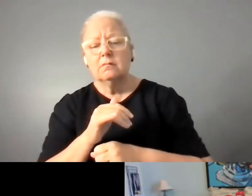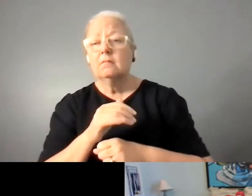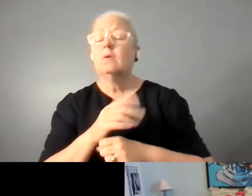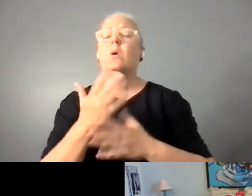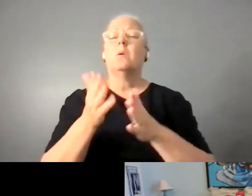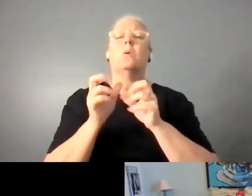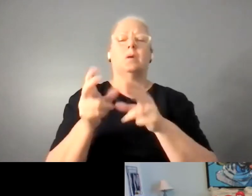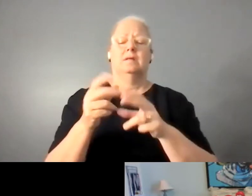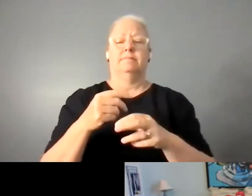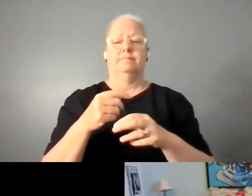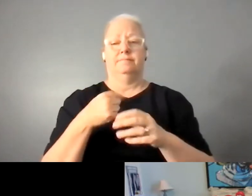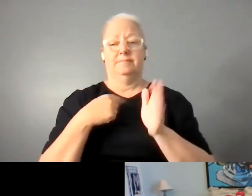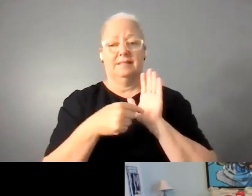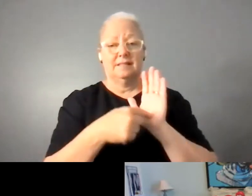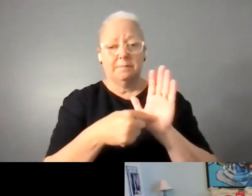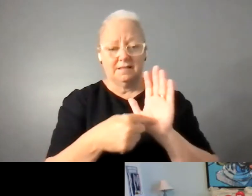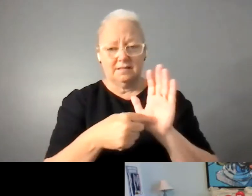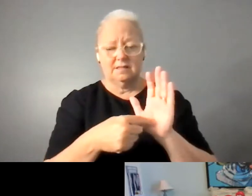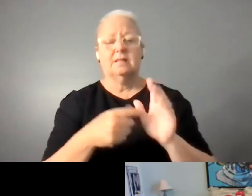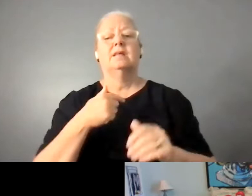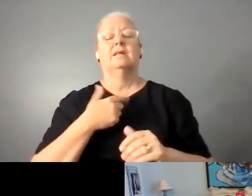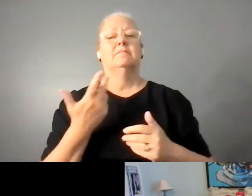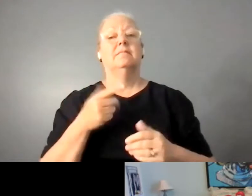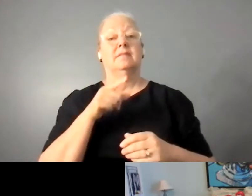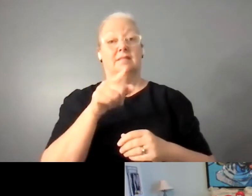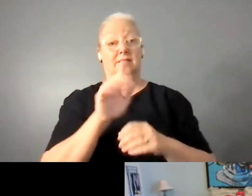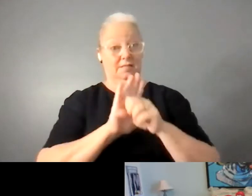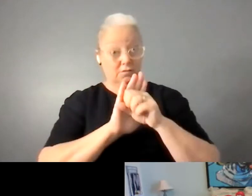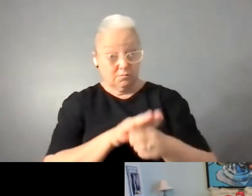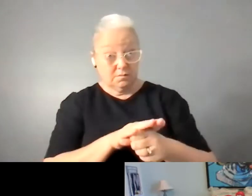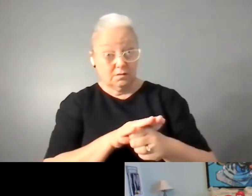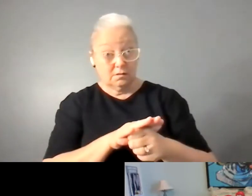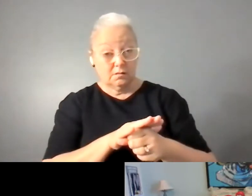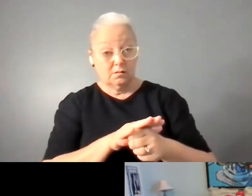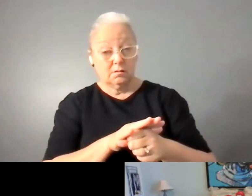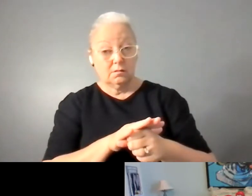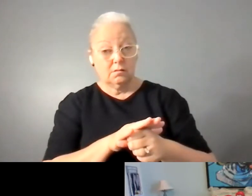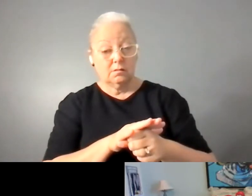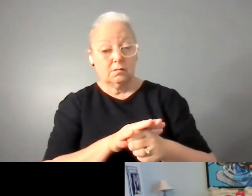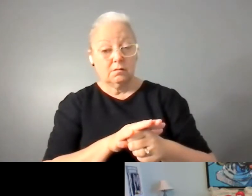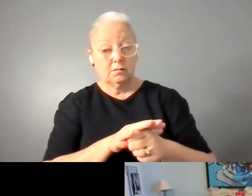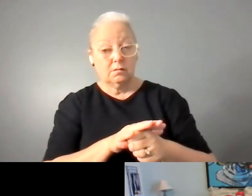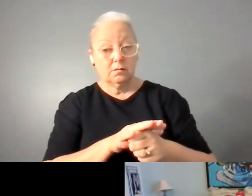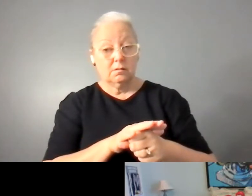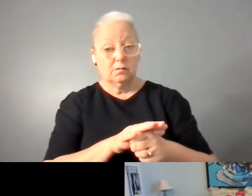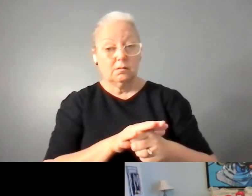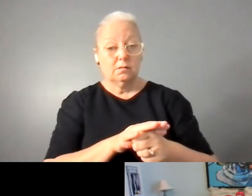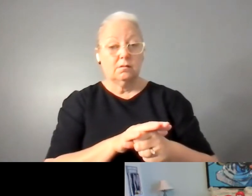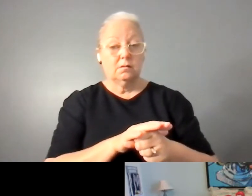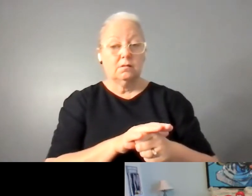Okay, for example, on Por my side, ejemplo, according to discrimination, de mi parte, con